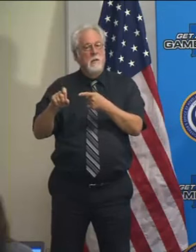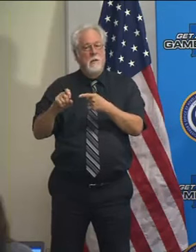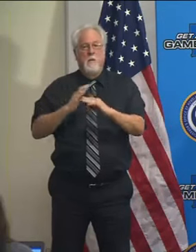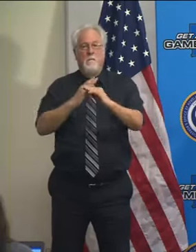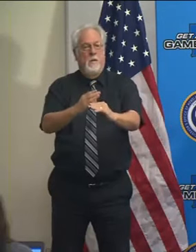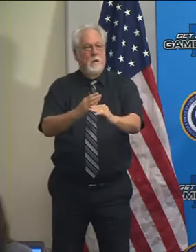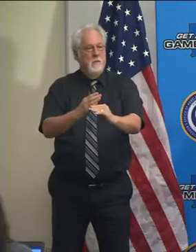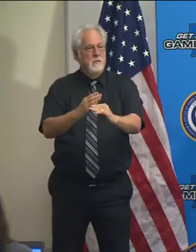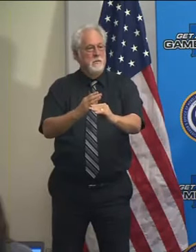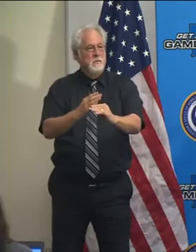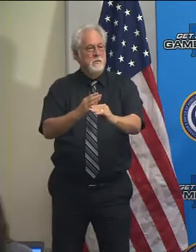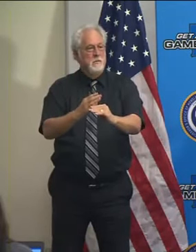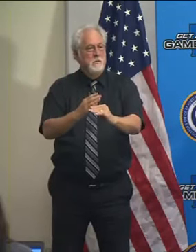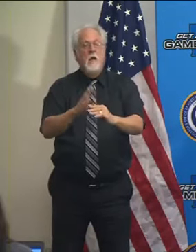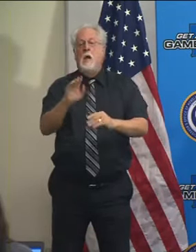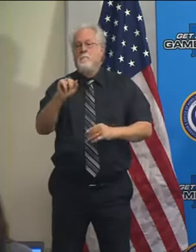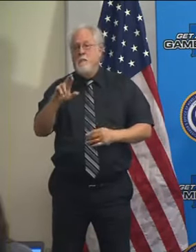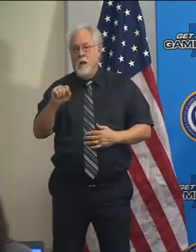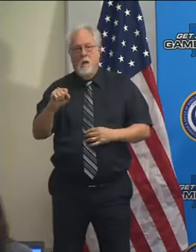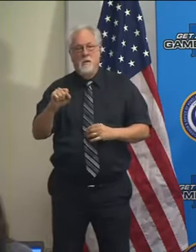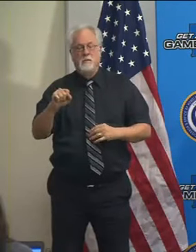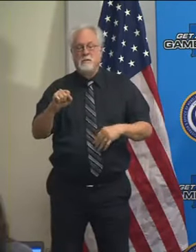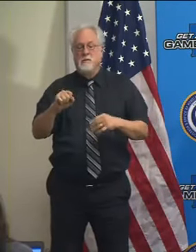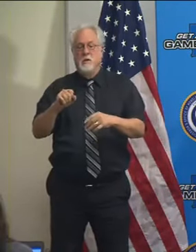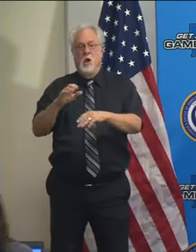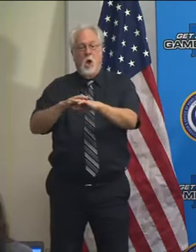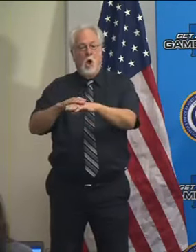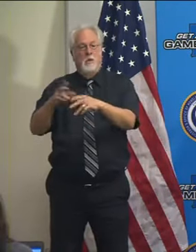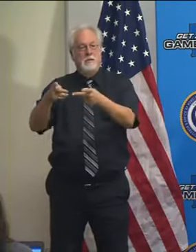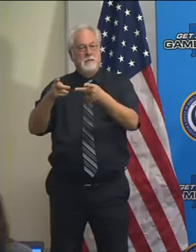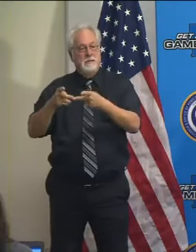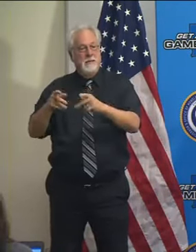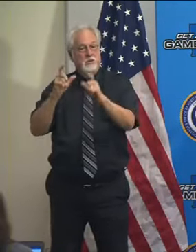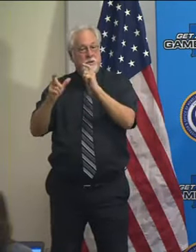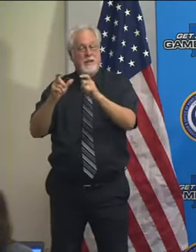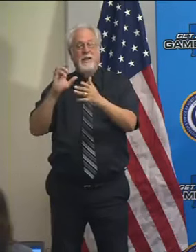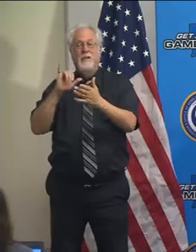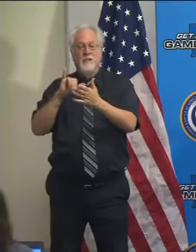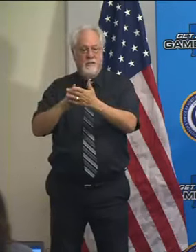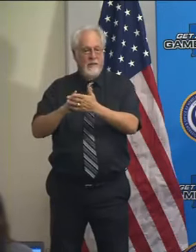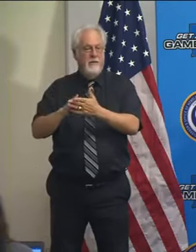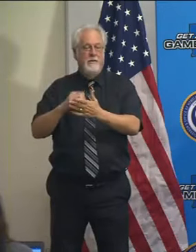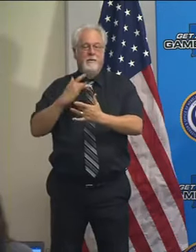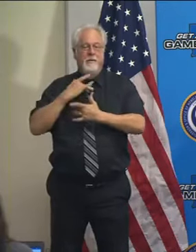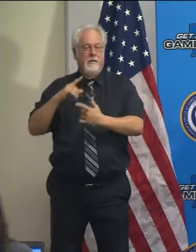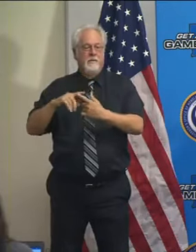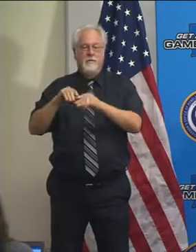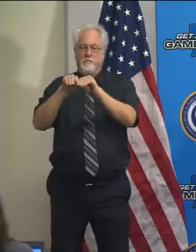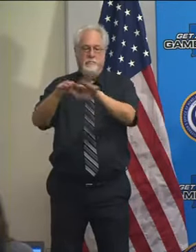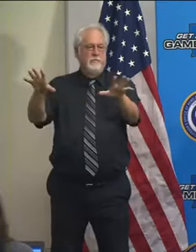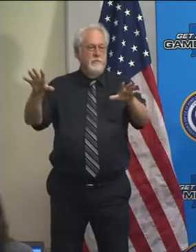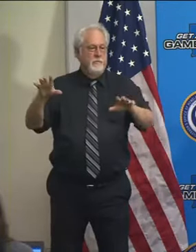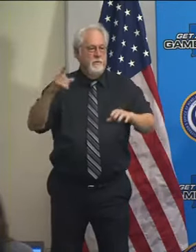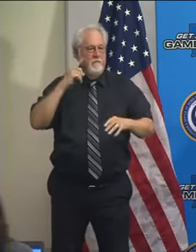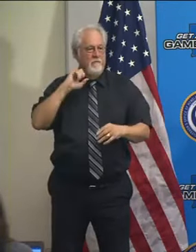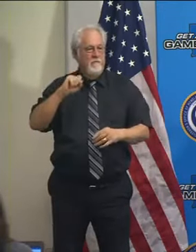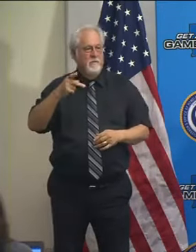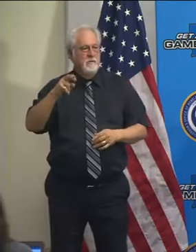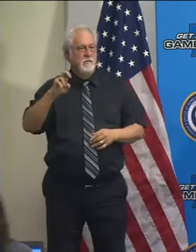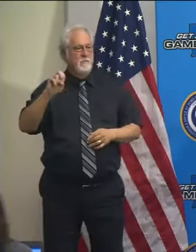bars with on-premises consumption are extraordinarily conducive venues for the